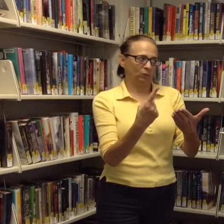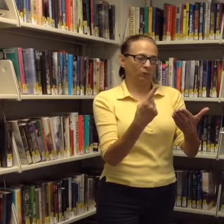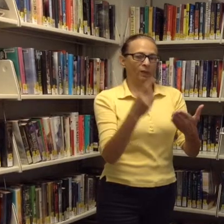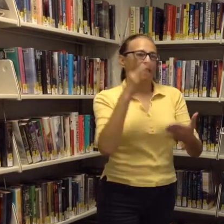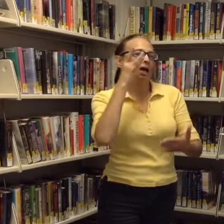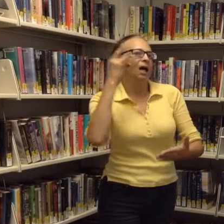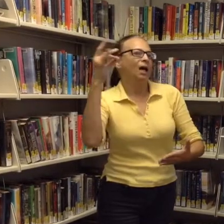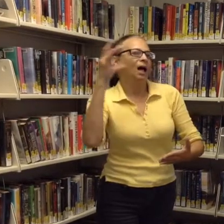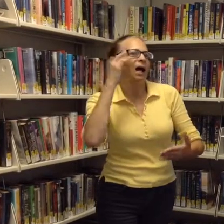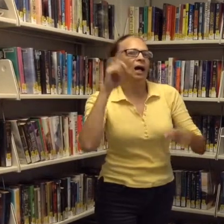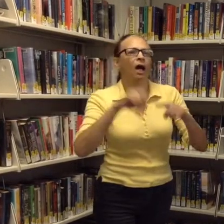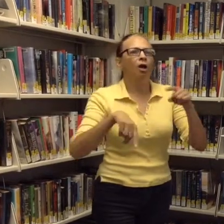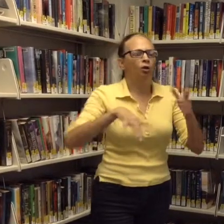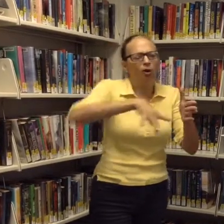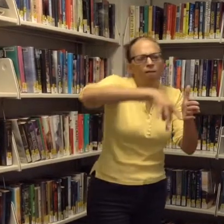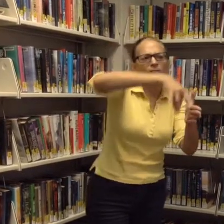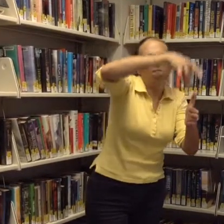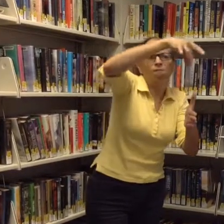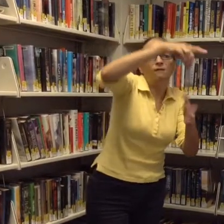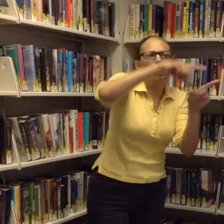The cat couldn't find them.